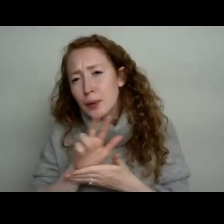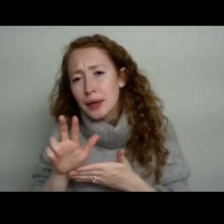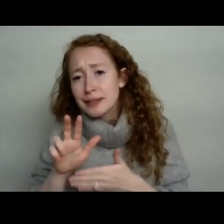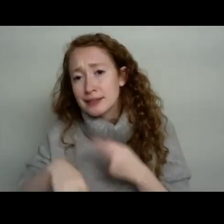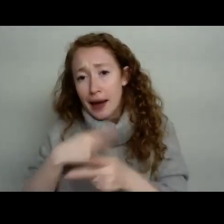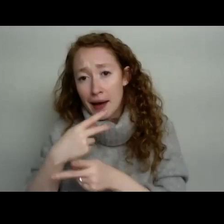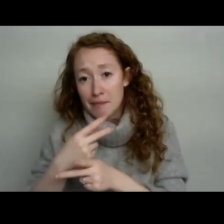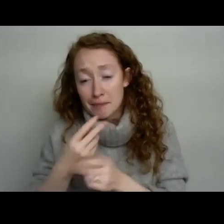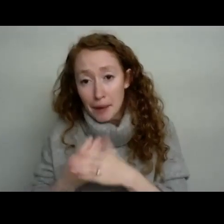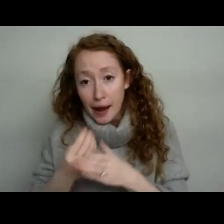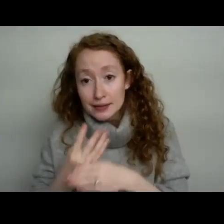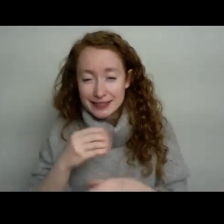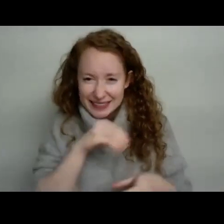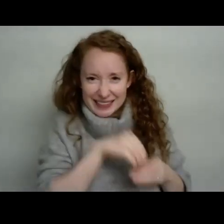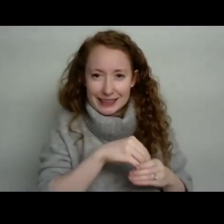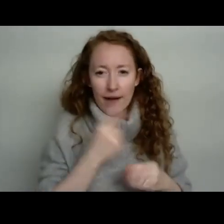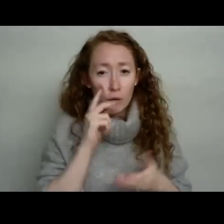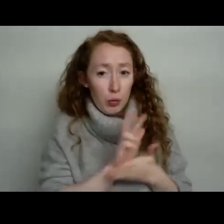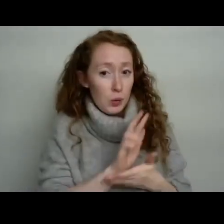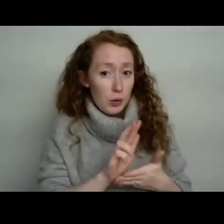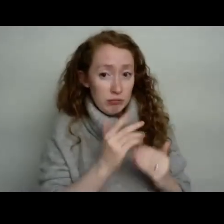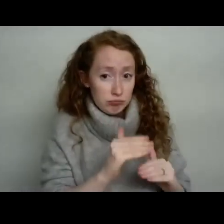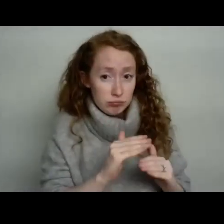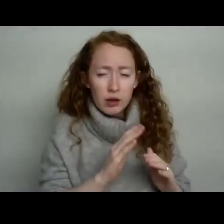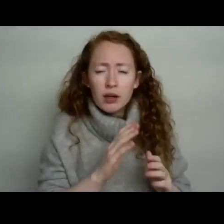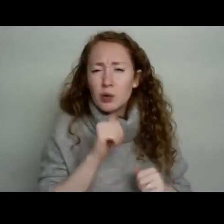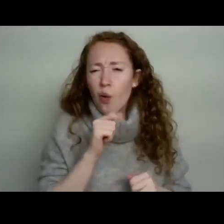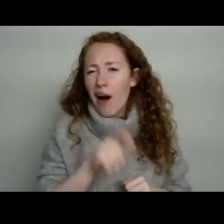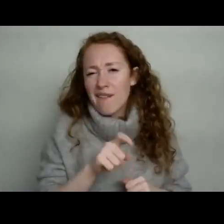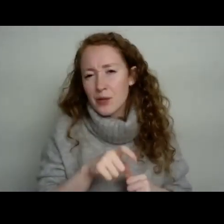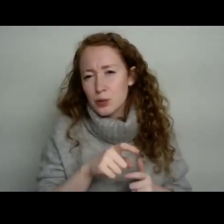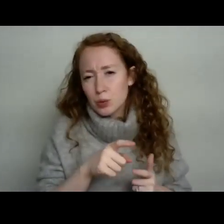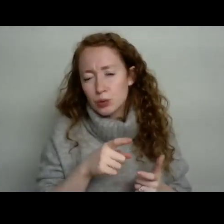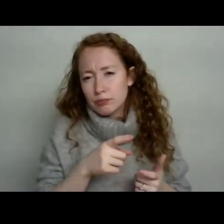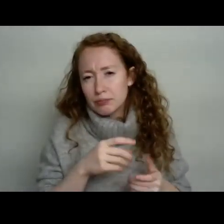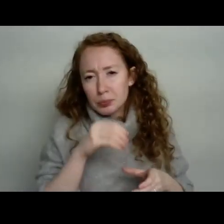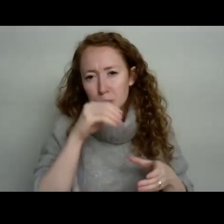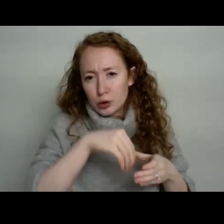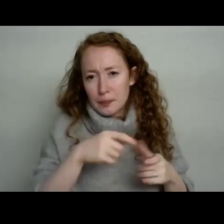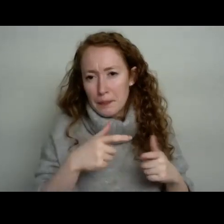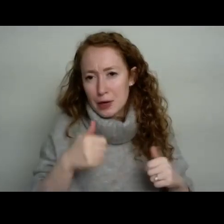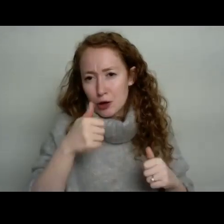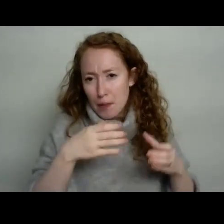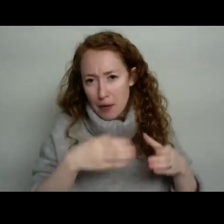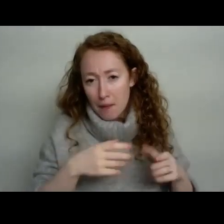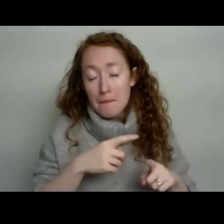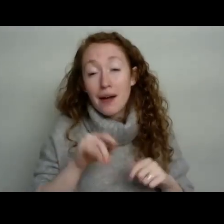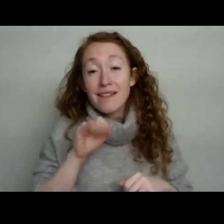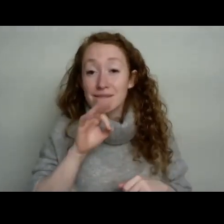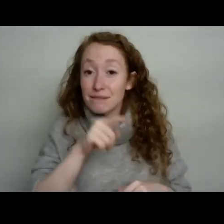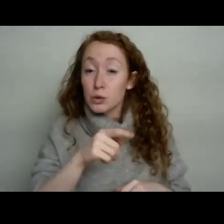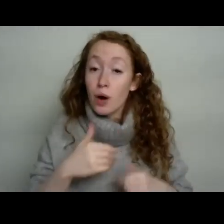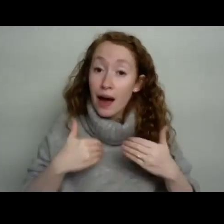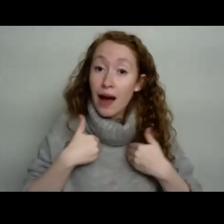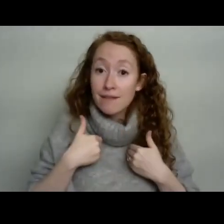rule, if you are concerned about airflow, if there's dramatic overlap of leaves, you're